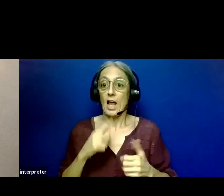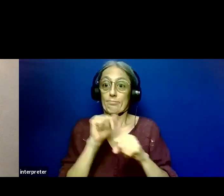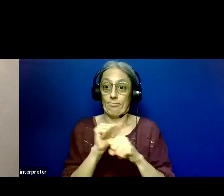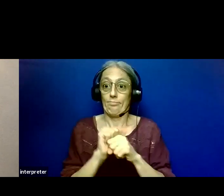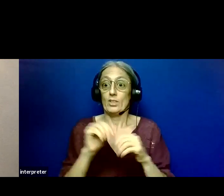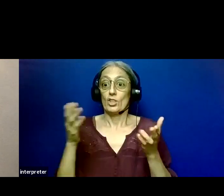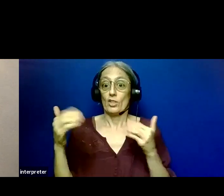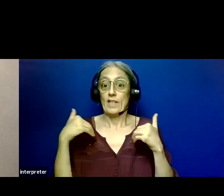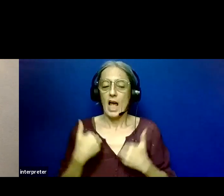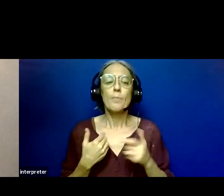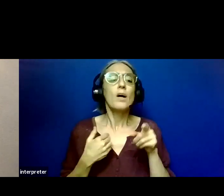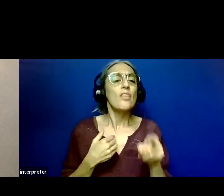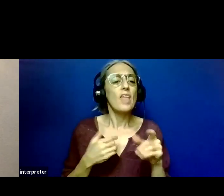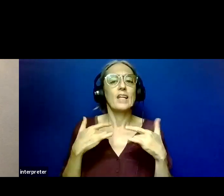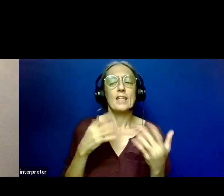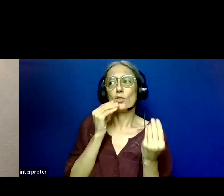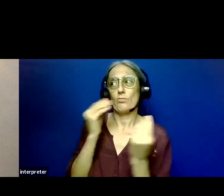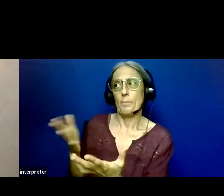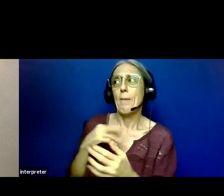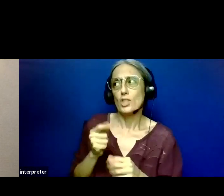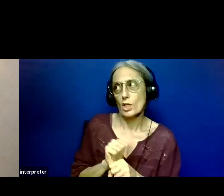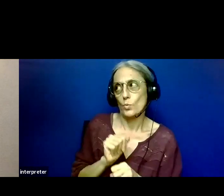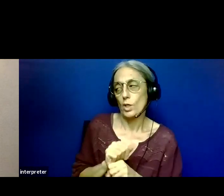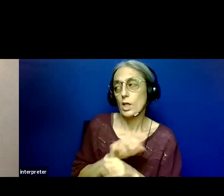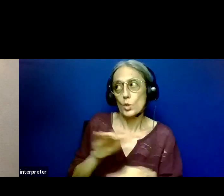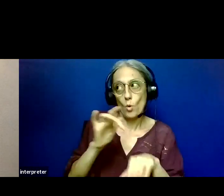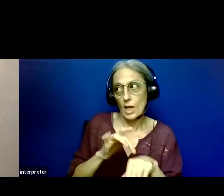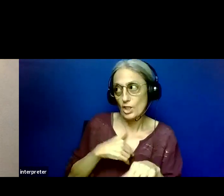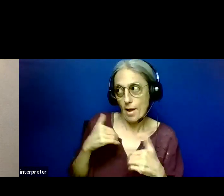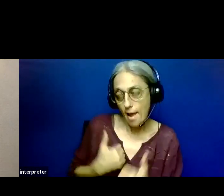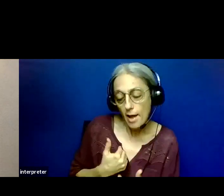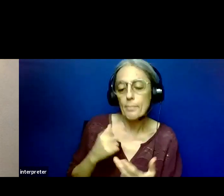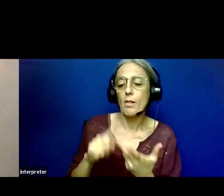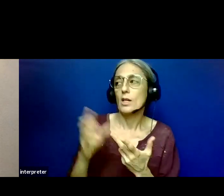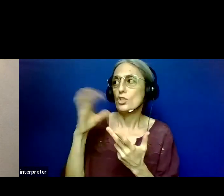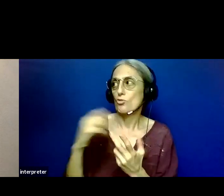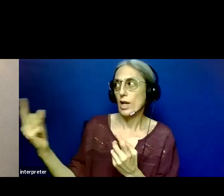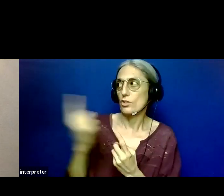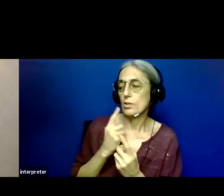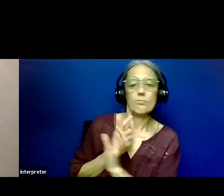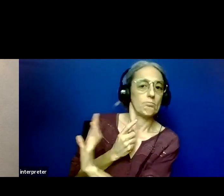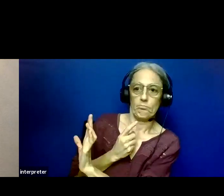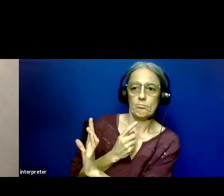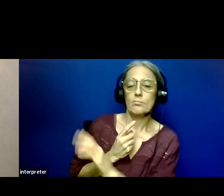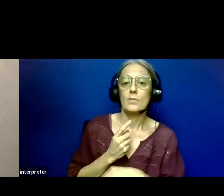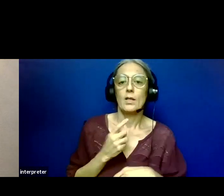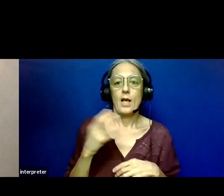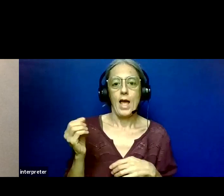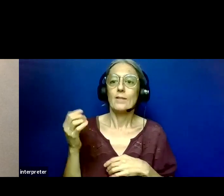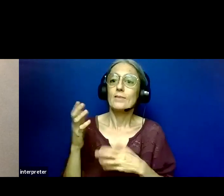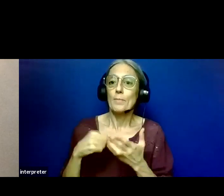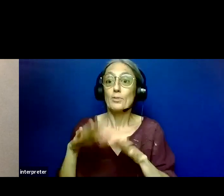their dogs are working, and they don't want the animals touched, and they don't welcome strangers, especially children who go up to try to